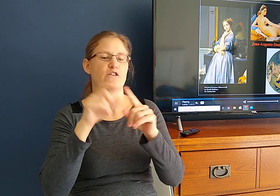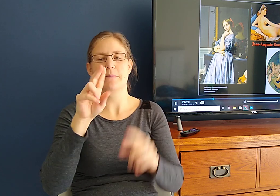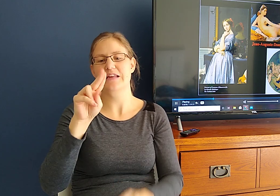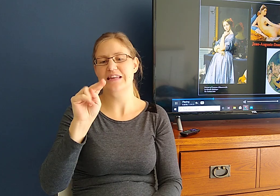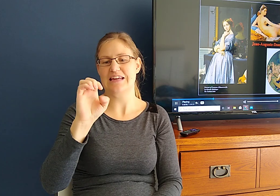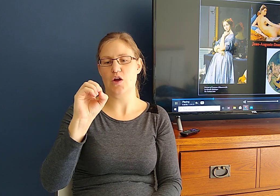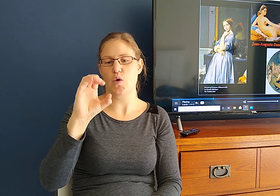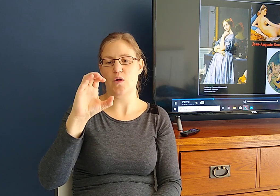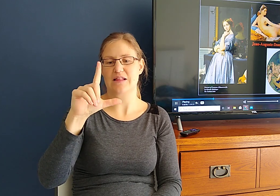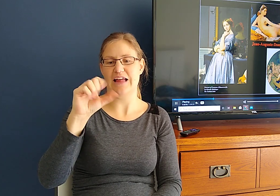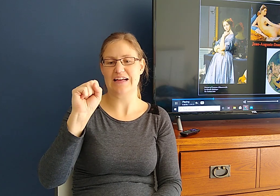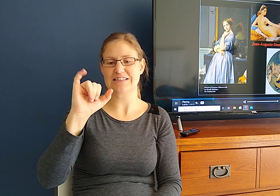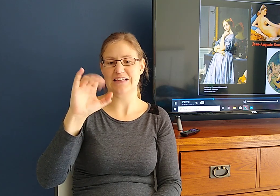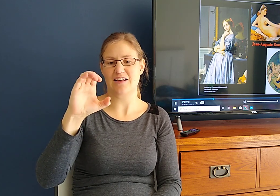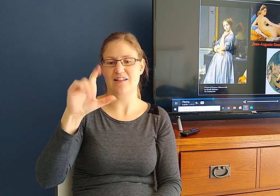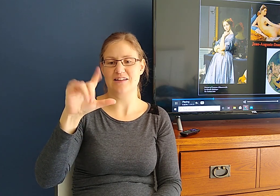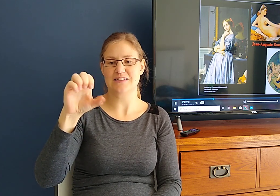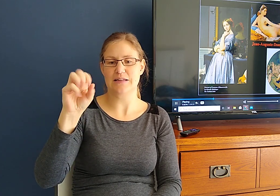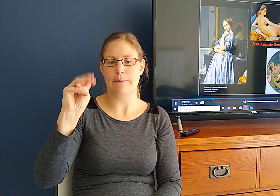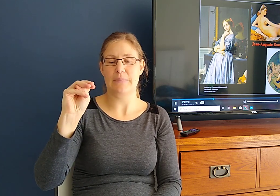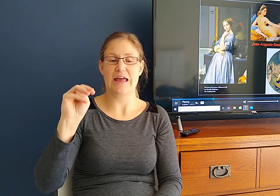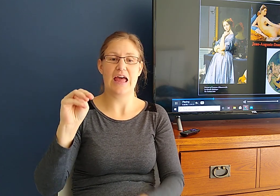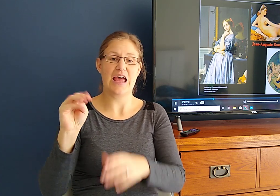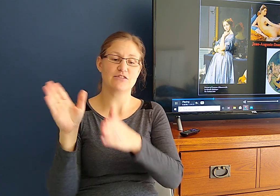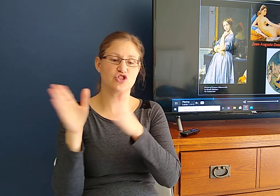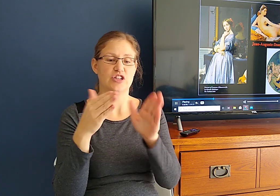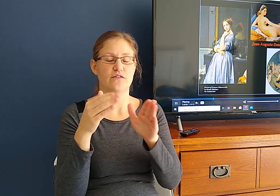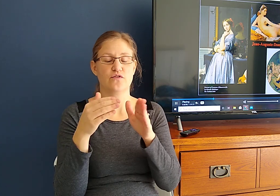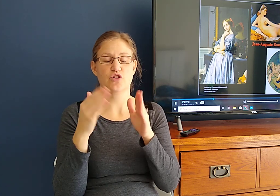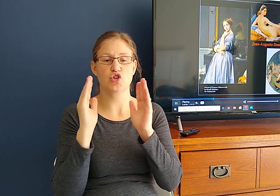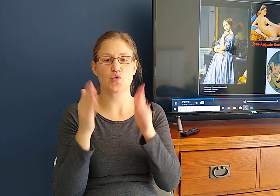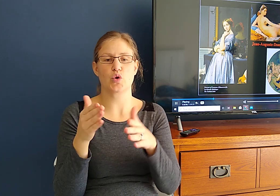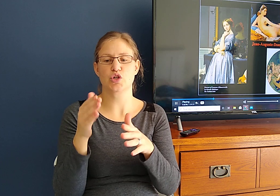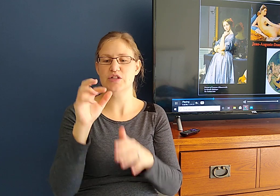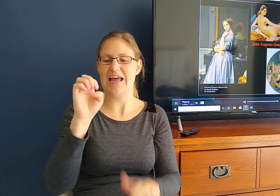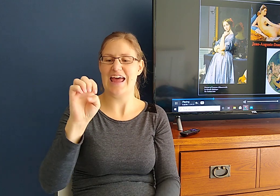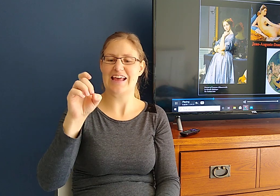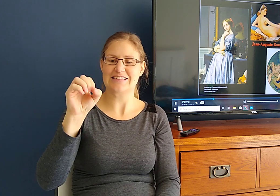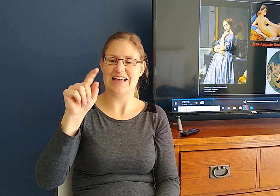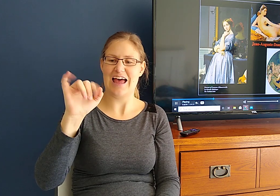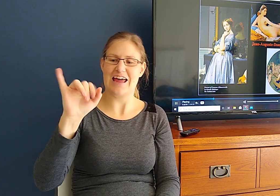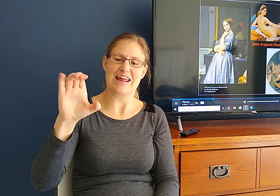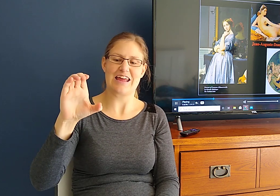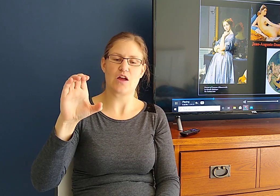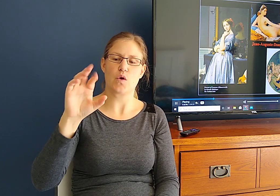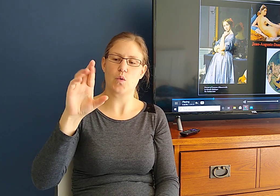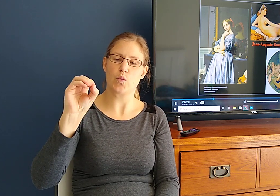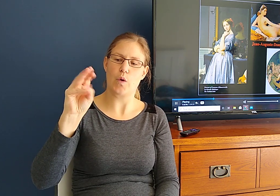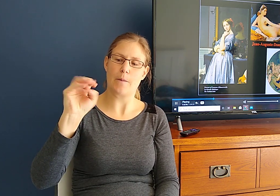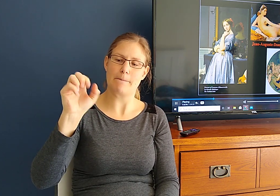and indicated a shift towards exotic romanticism, which is the